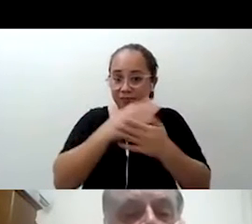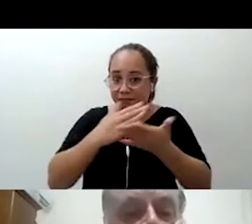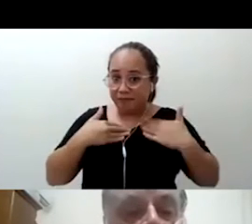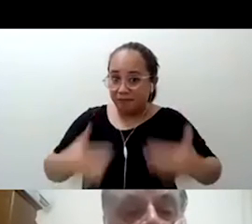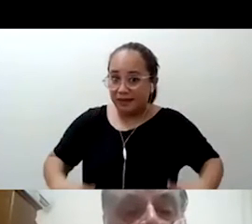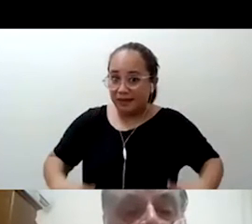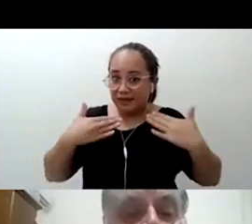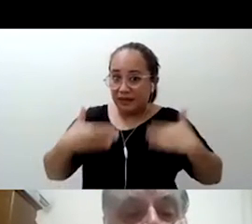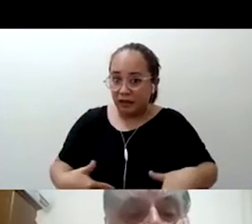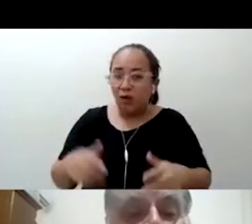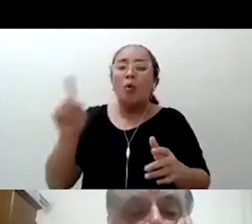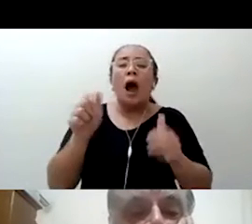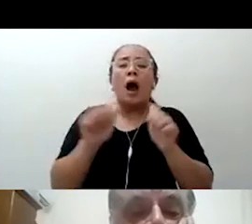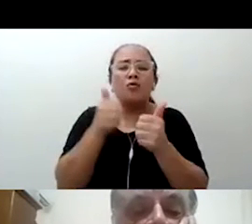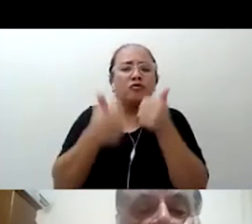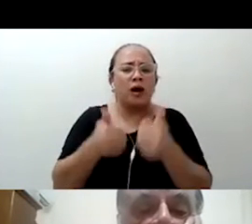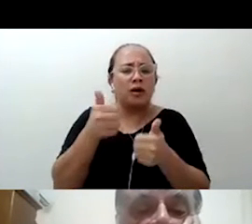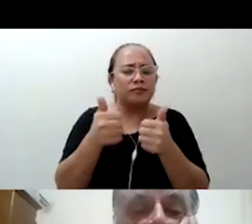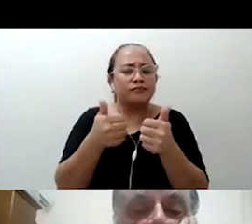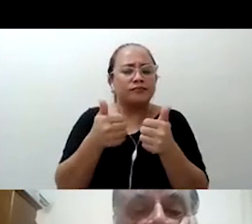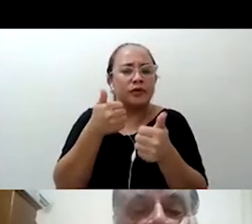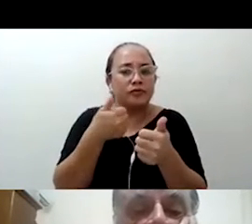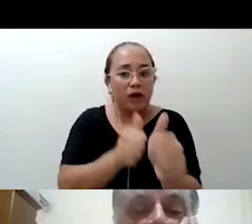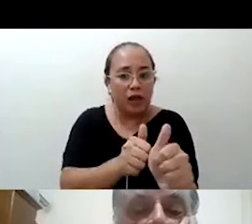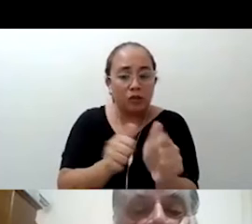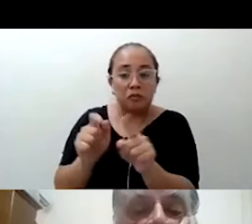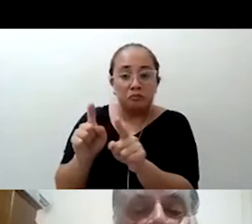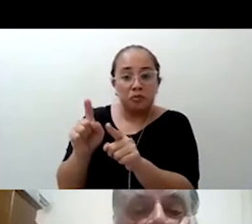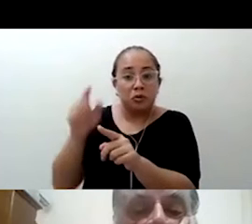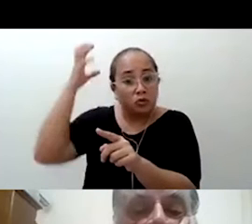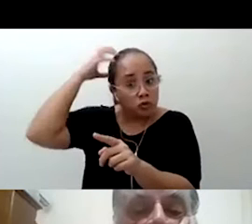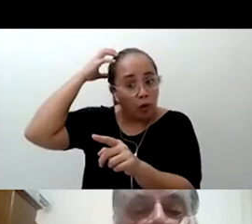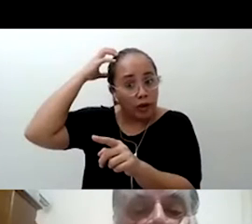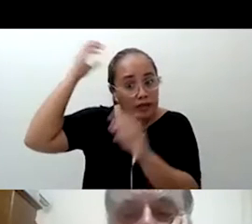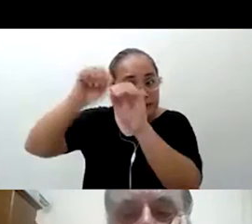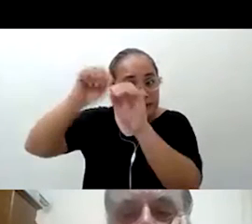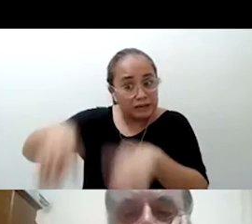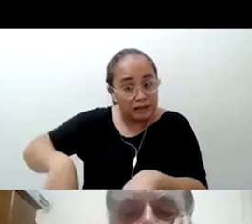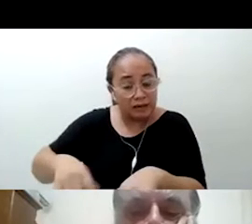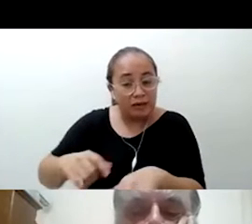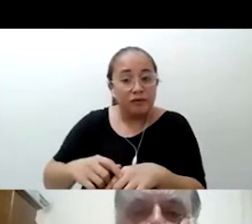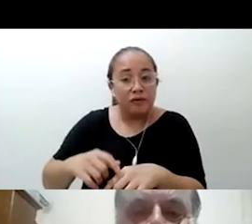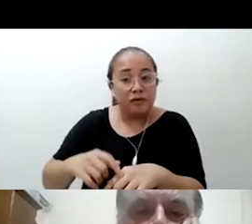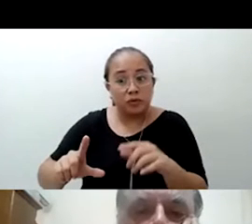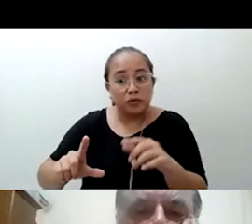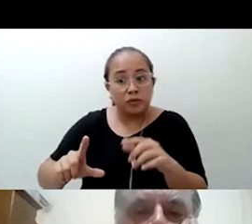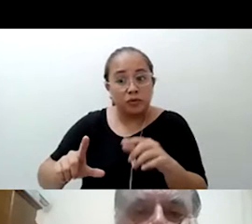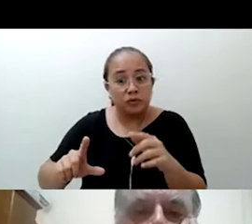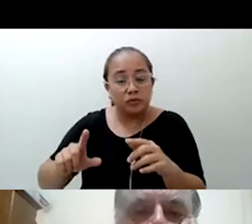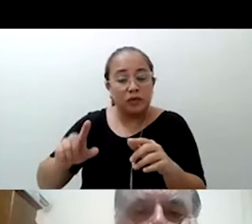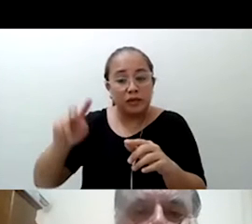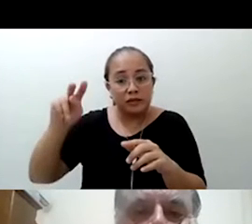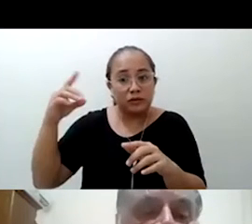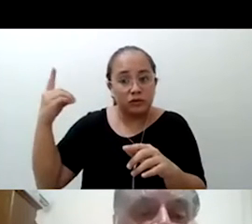Stokes' system. Do you start from the dominant side and move to the non-dominant? So that means start from right